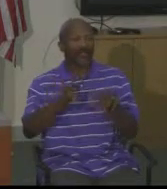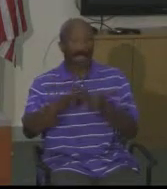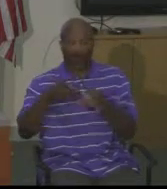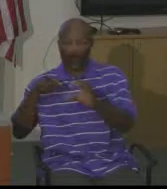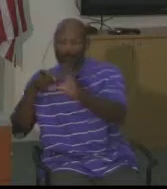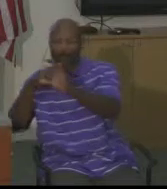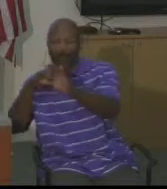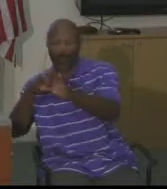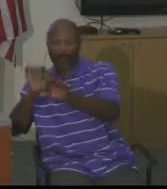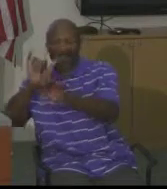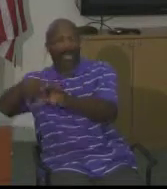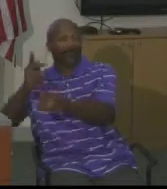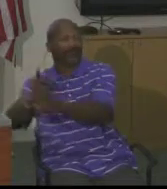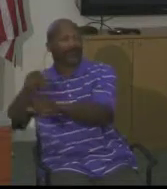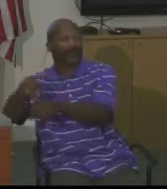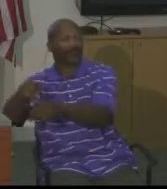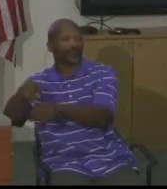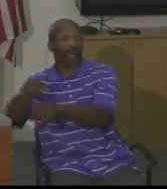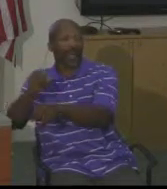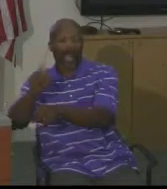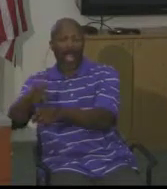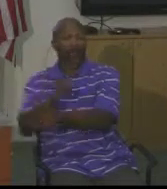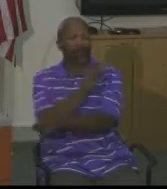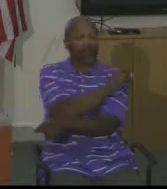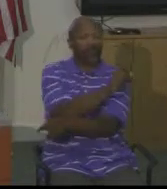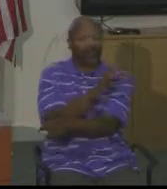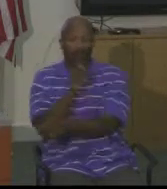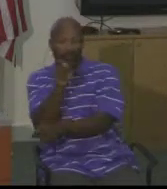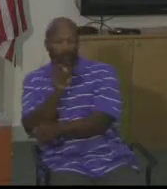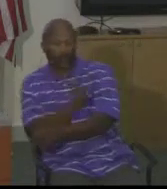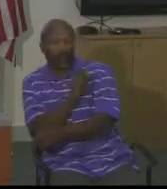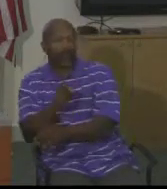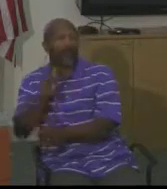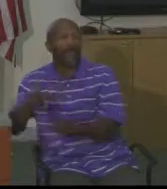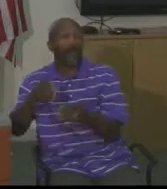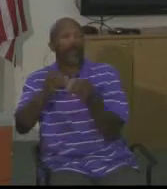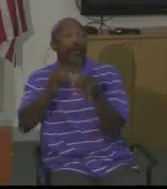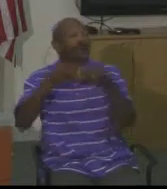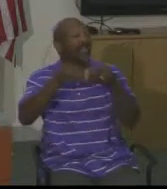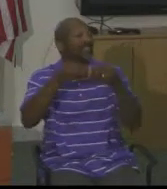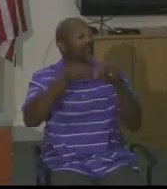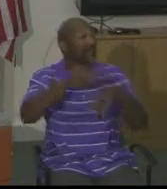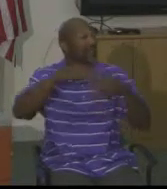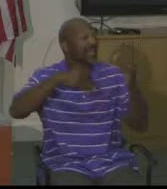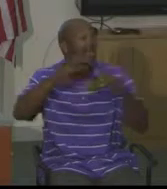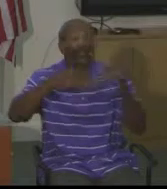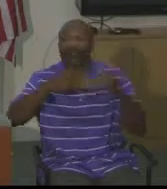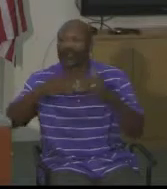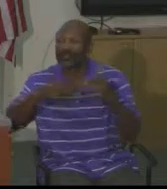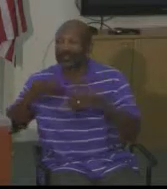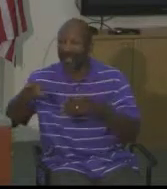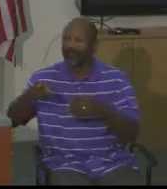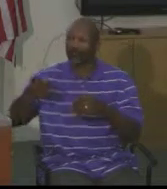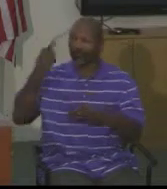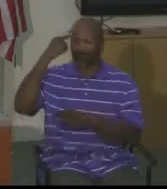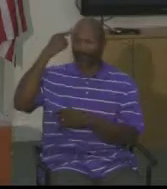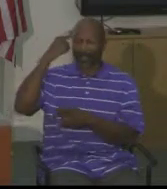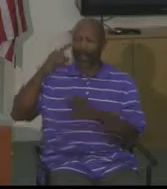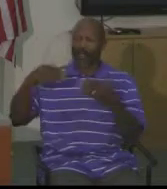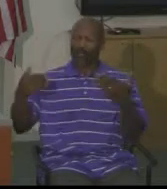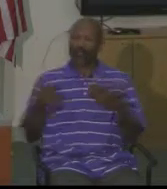hole position on the back of the chassis. So they wanted flexibility in the building system. So they defined a